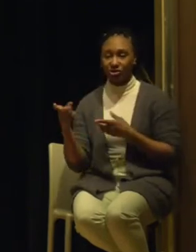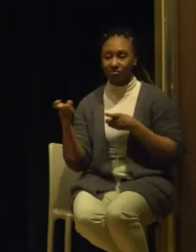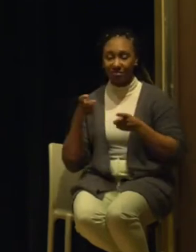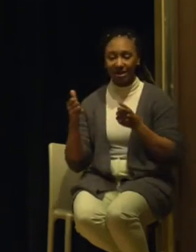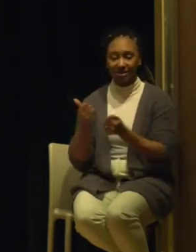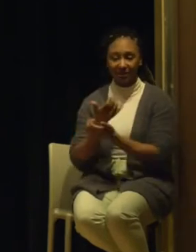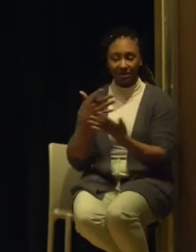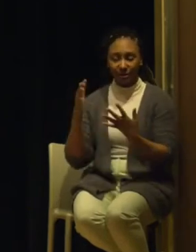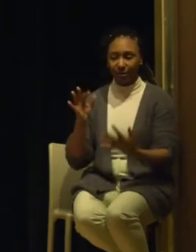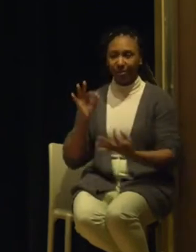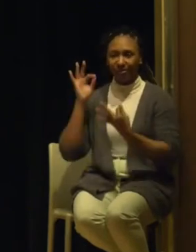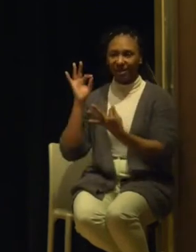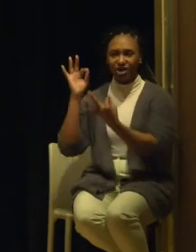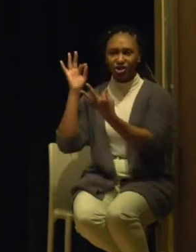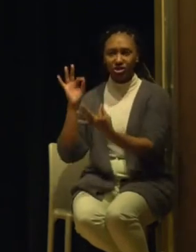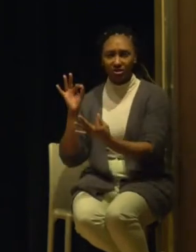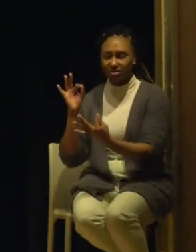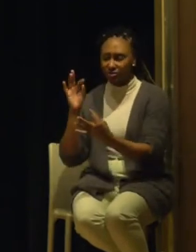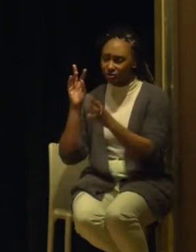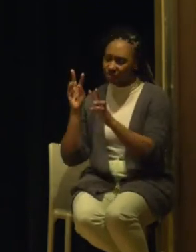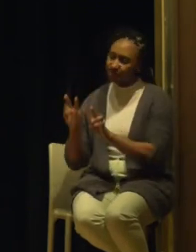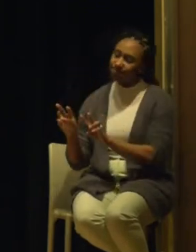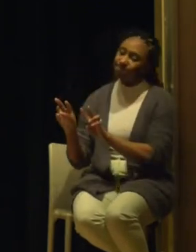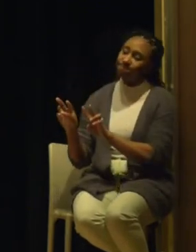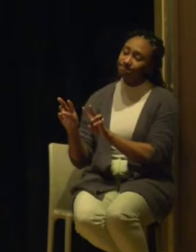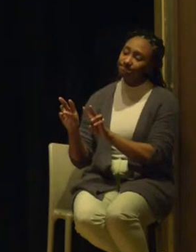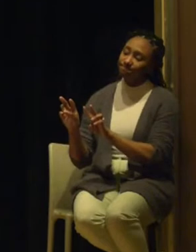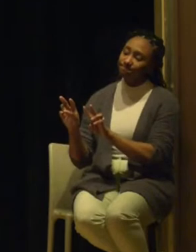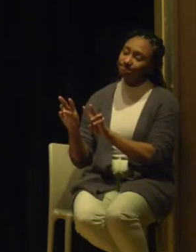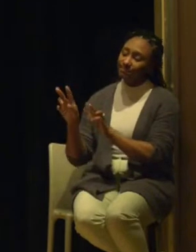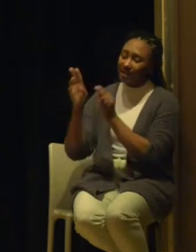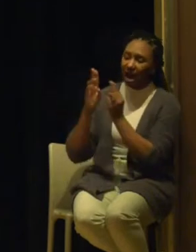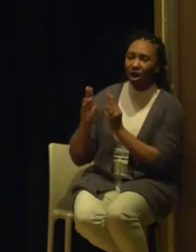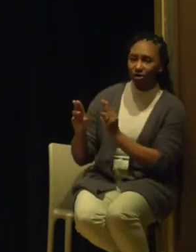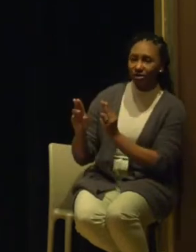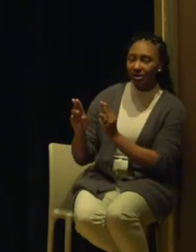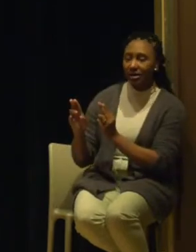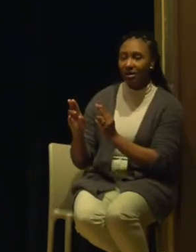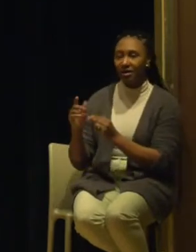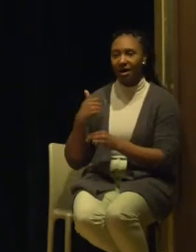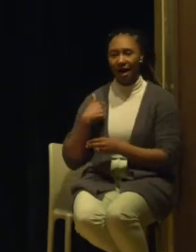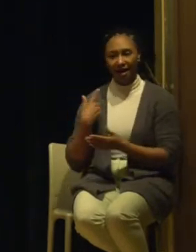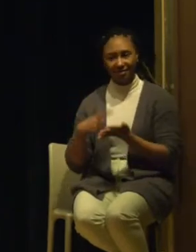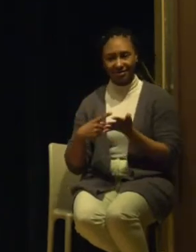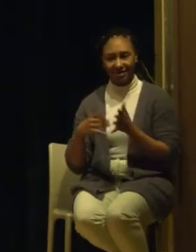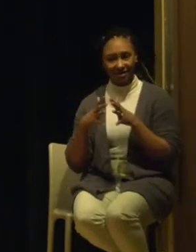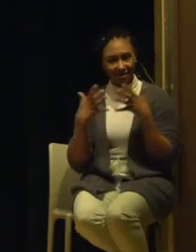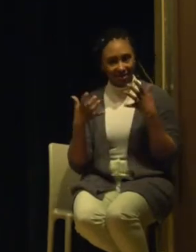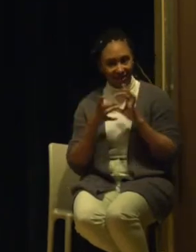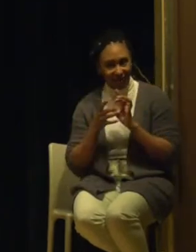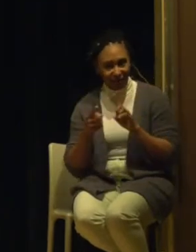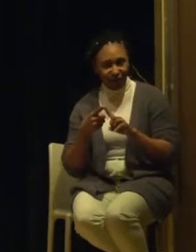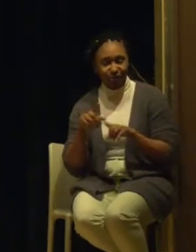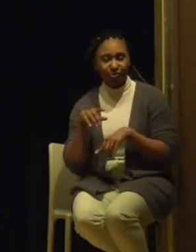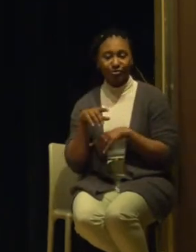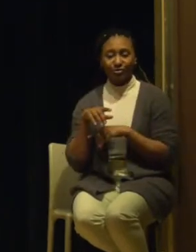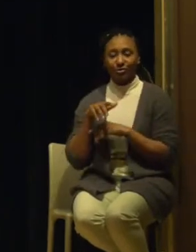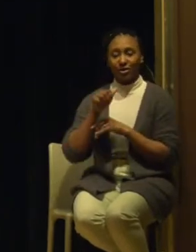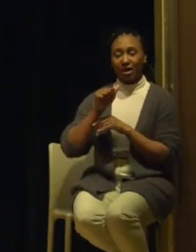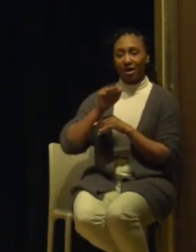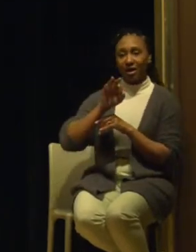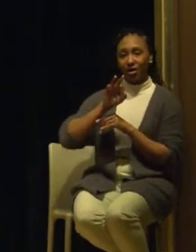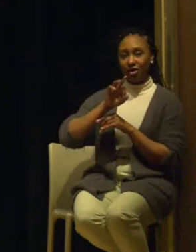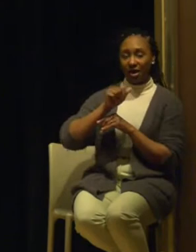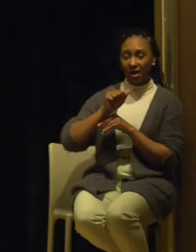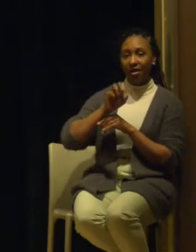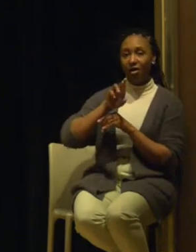perfection. And so just watching her do it helped me. I talk a lot about Aretha Franklin. Oh, you know that's my next question. Okay, I'll let you ask the